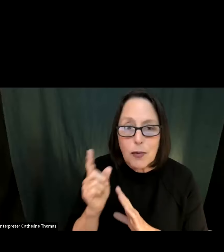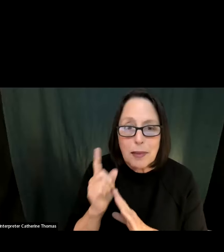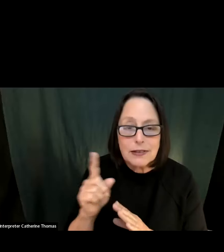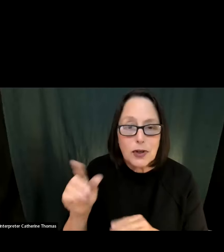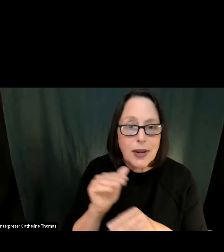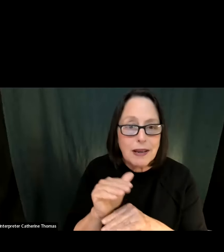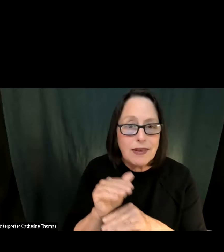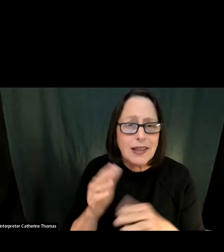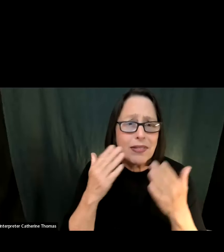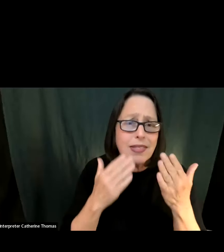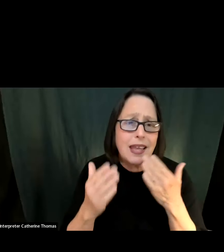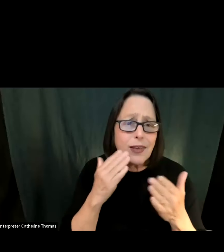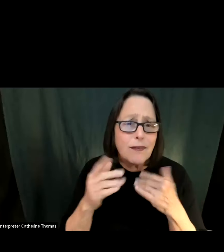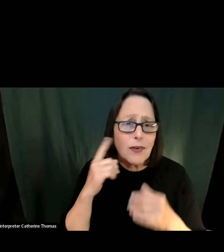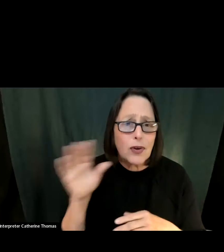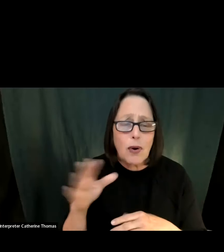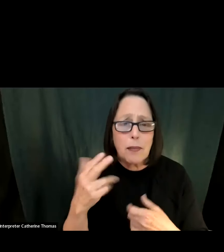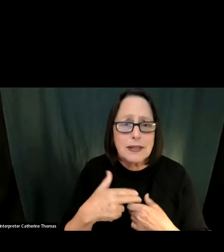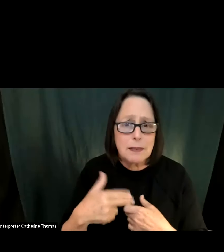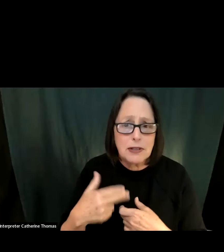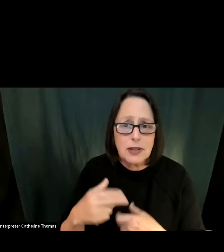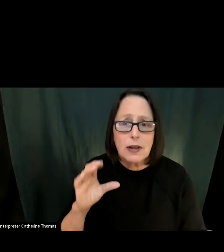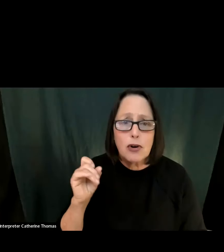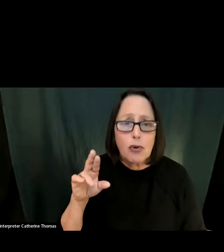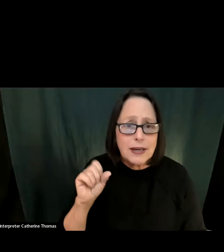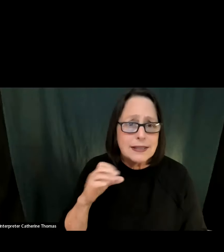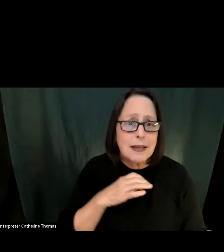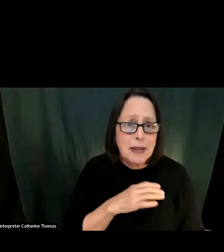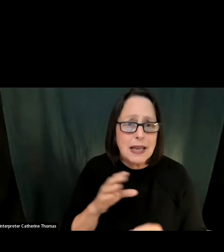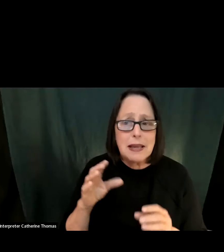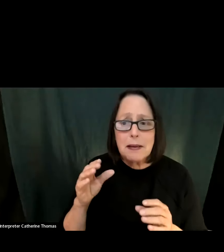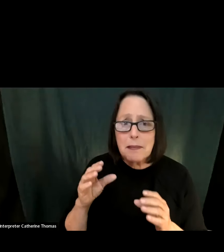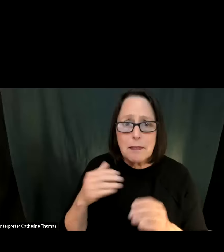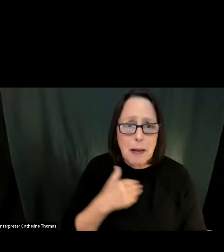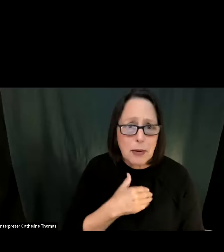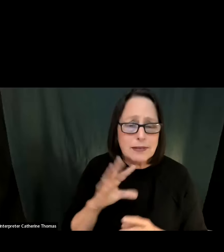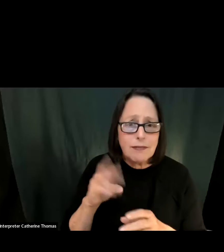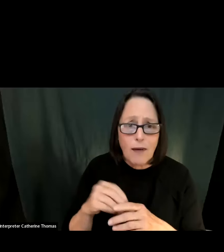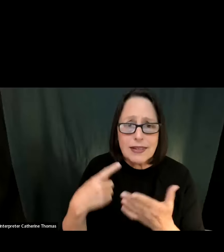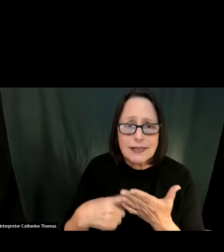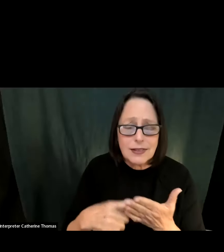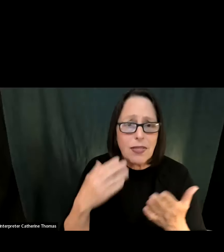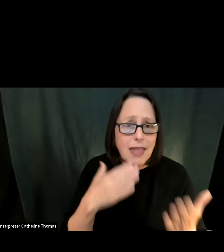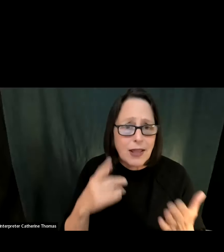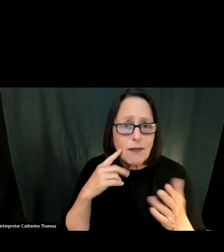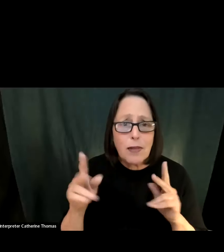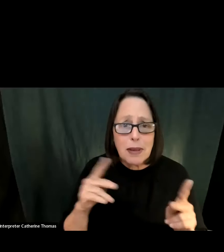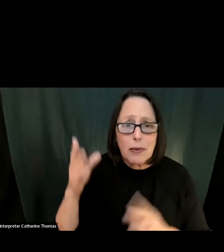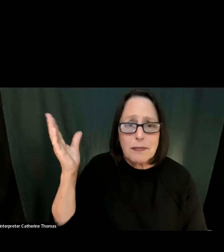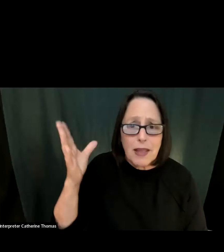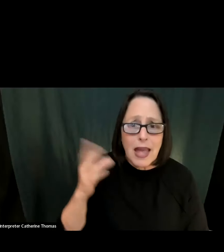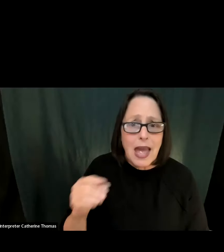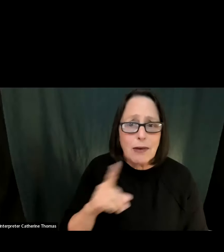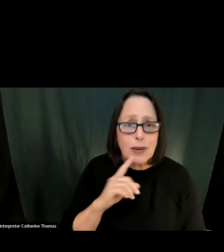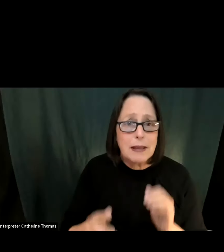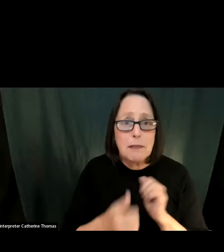to everyone for your participation, CRIS committee members for your participation in the discussion today. Thank you to everyone who presented content, and most especially thank you